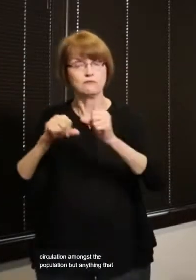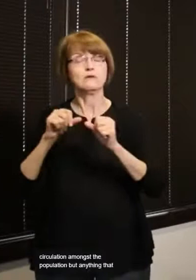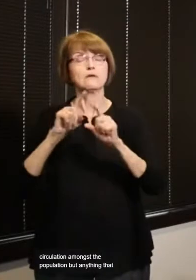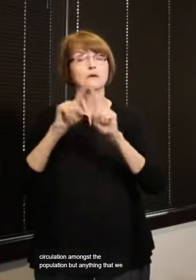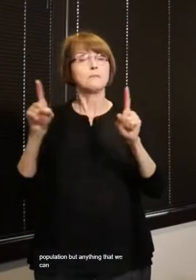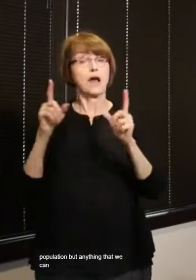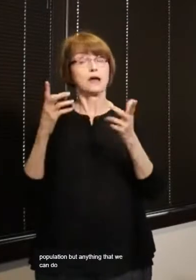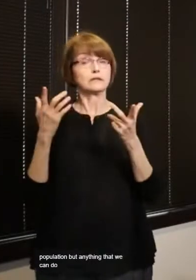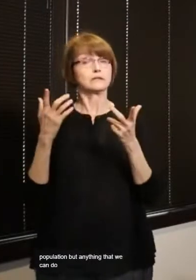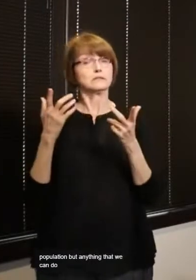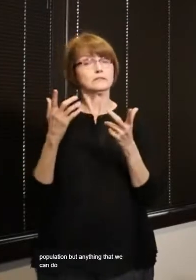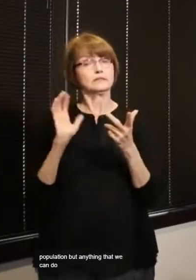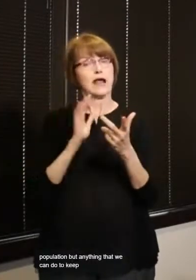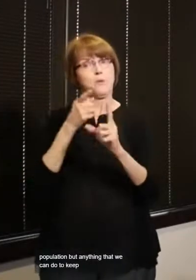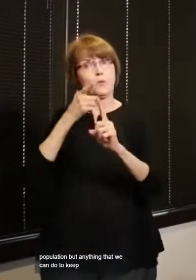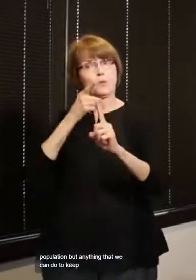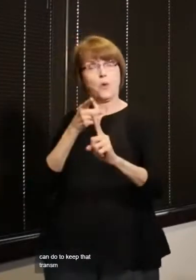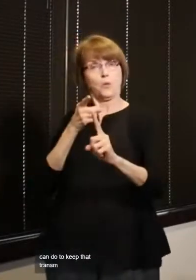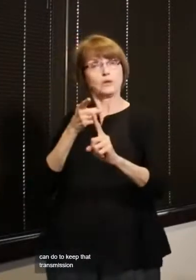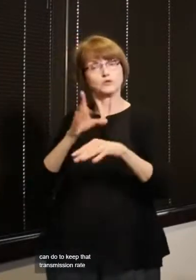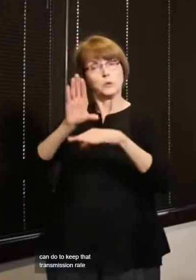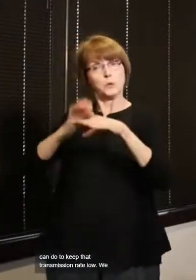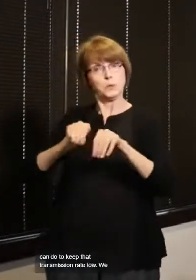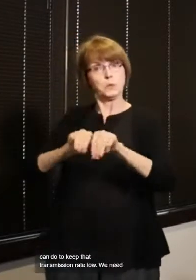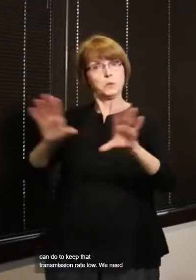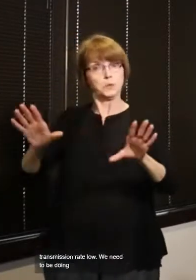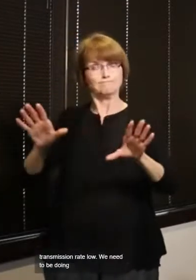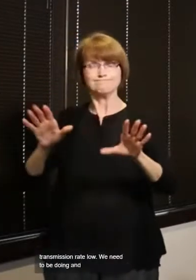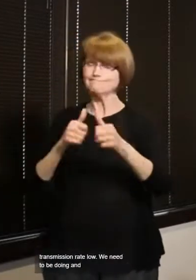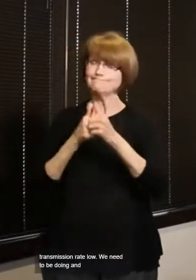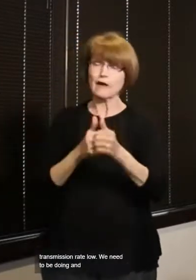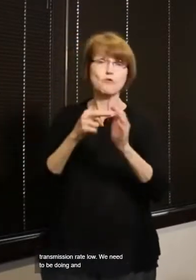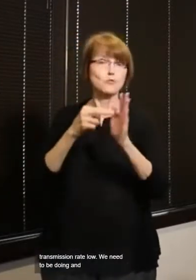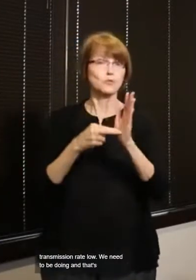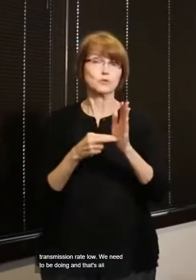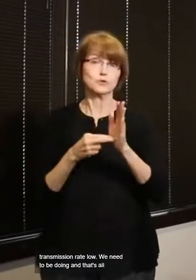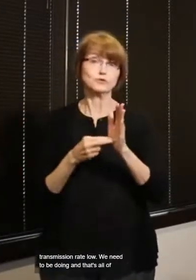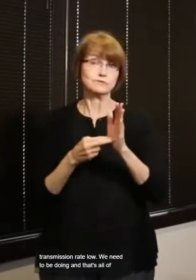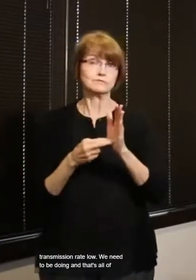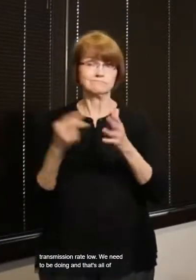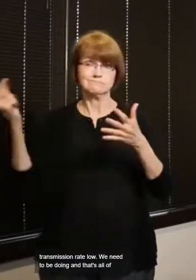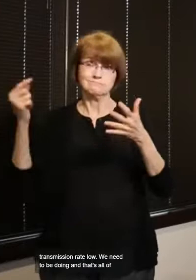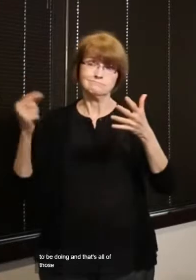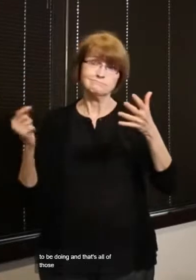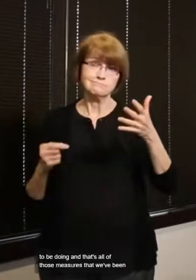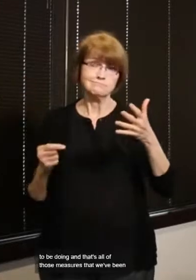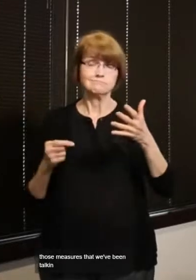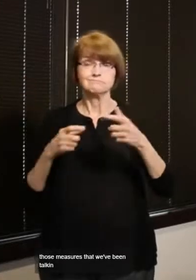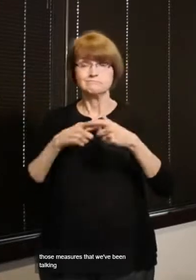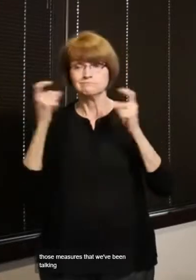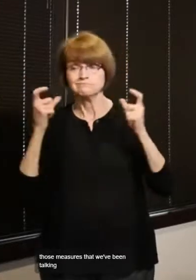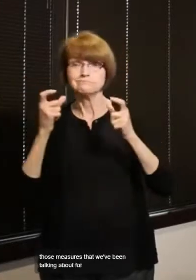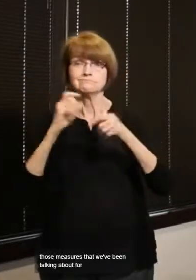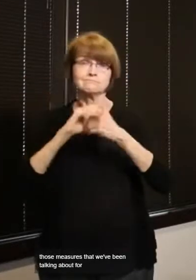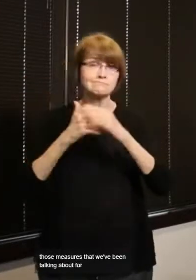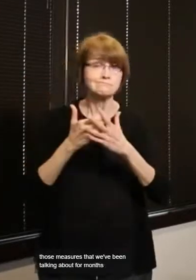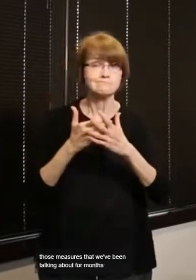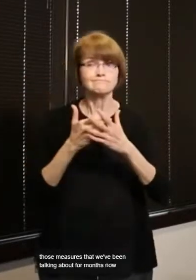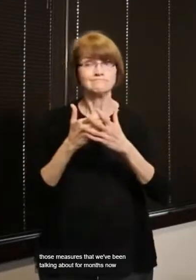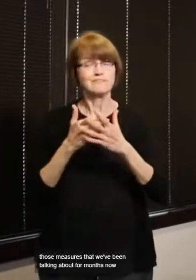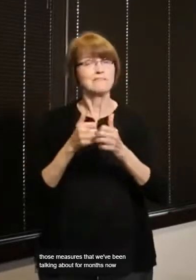we can do to keep that transmission rate low, we need to be doing. And that's all of those measures that we've been talking about for months